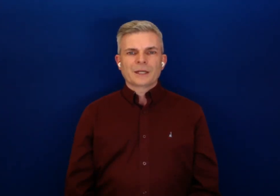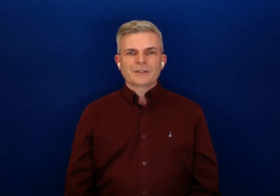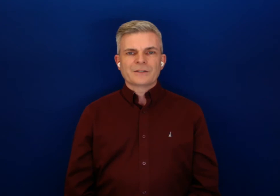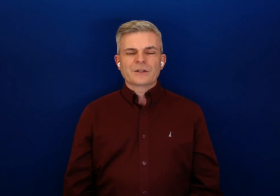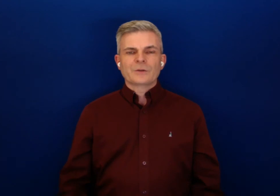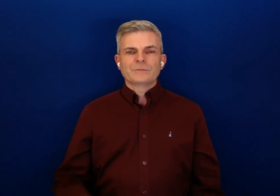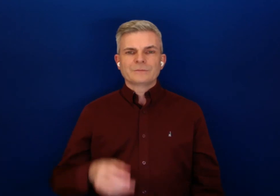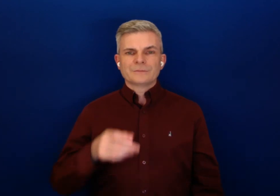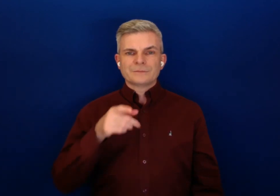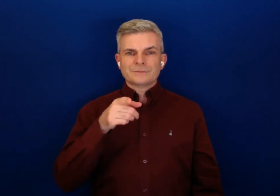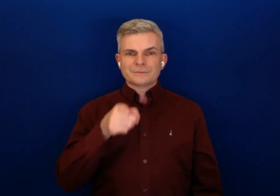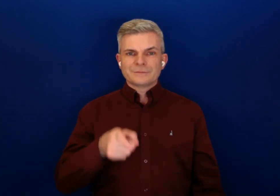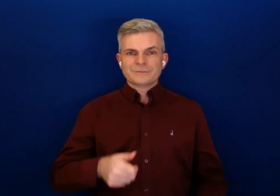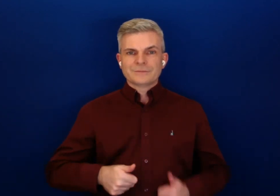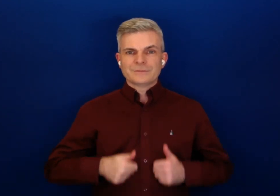Okay, so